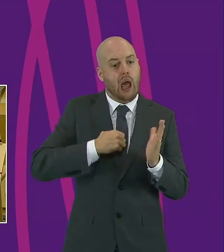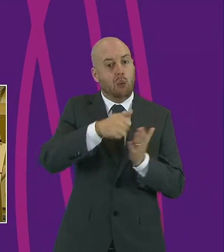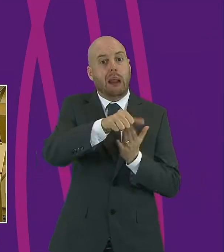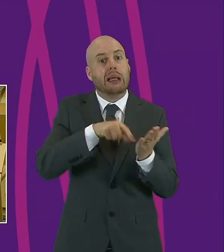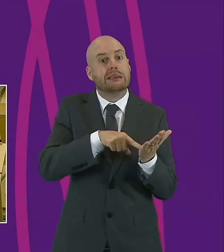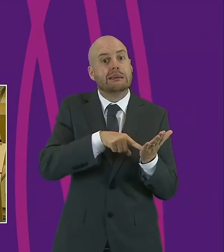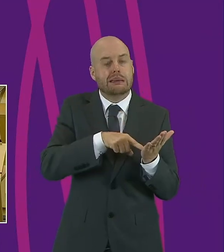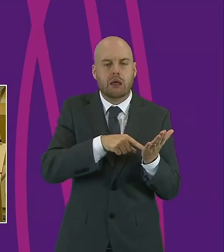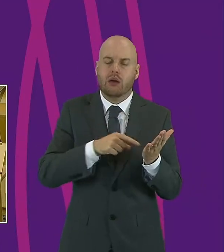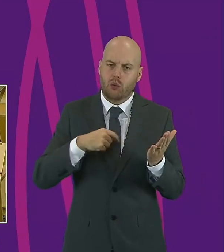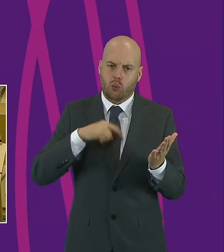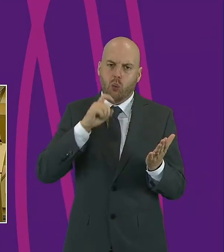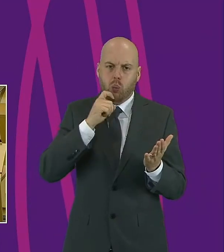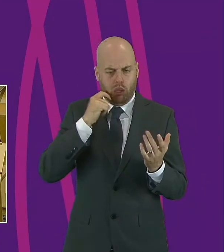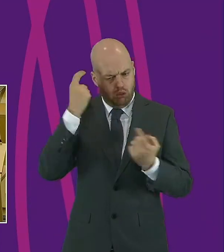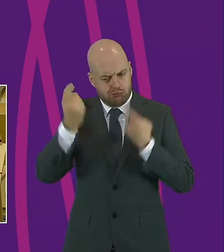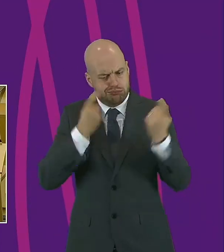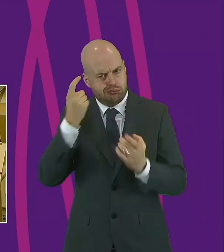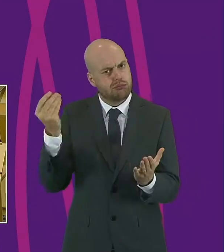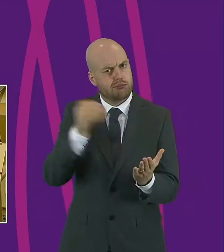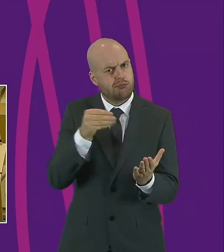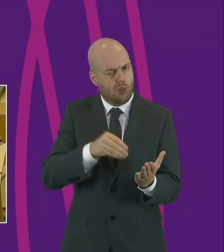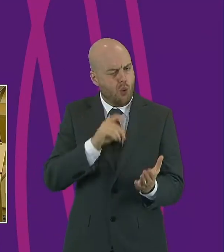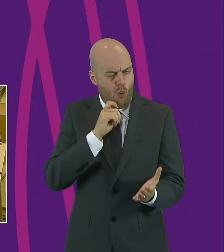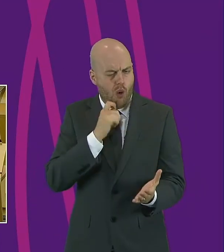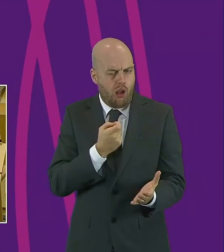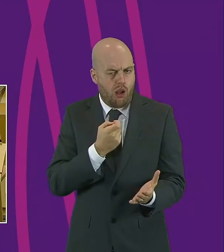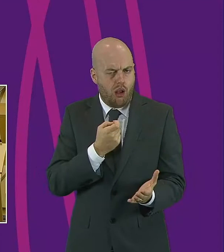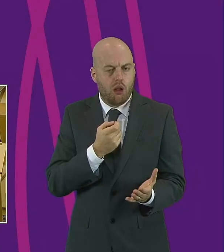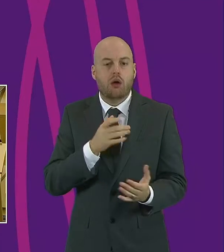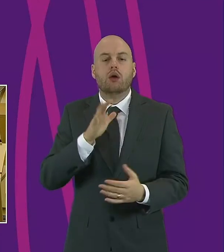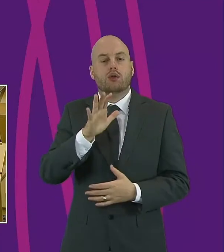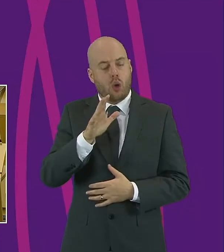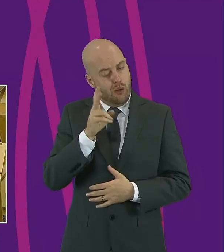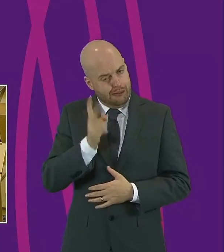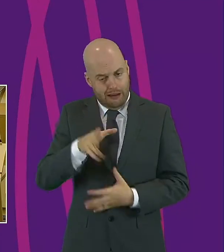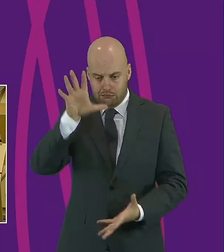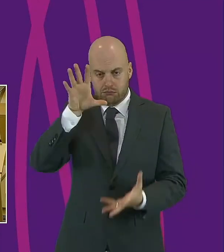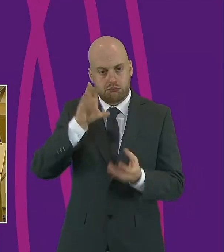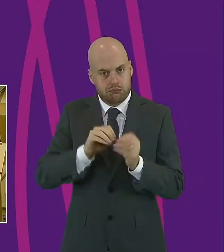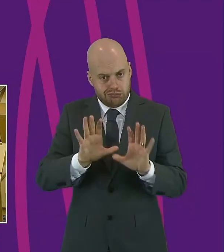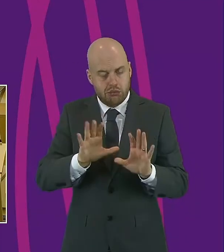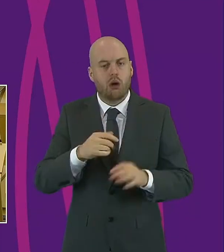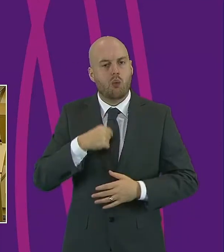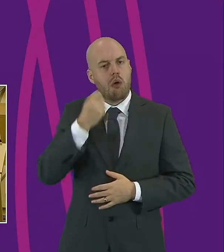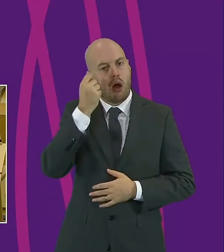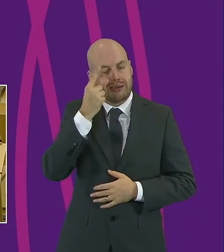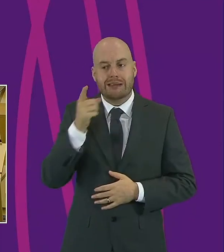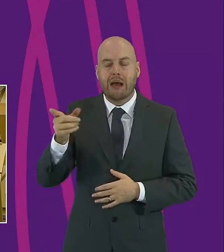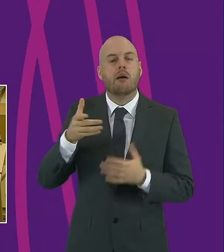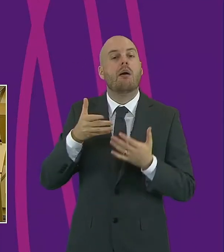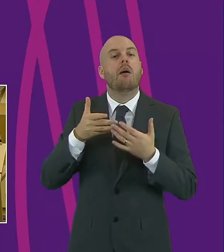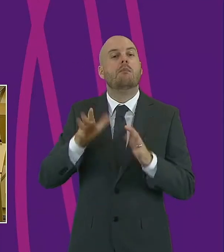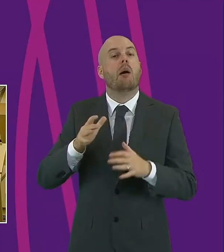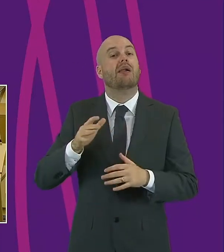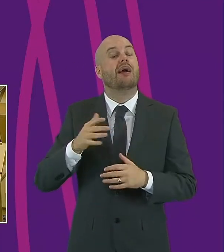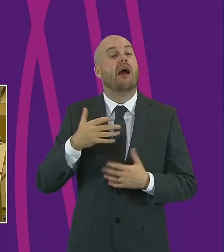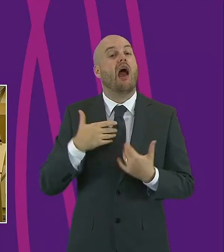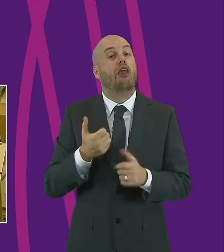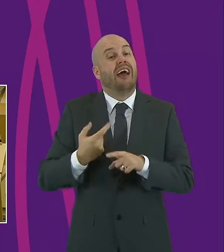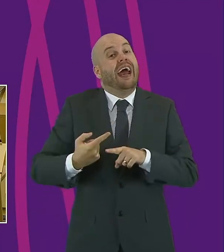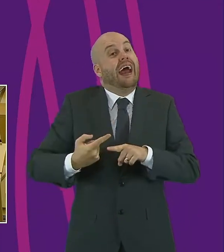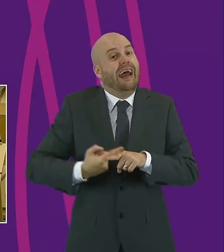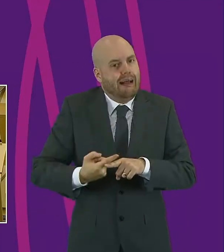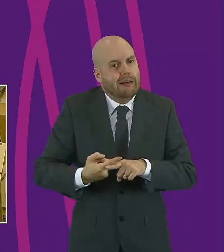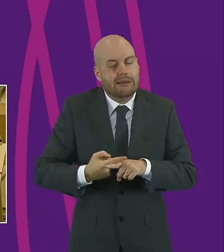that capacity further. Just to put this in context, we understand that Public Health England take a random sample